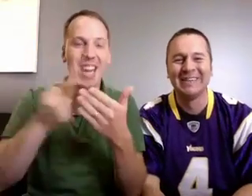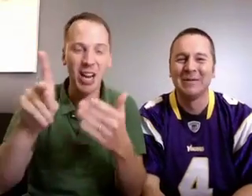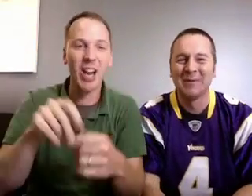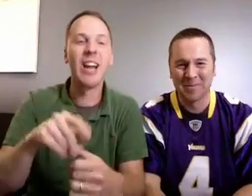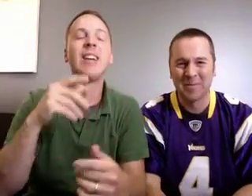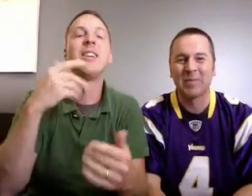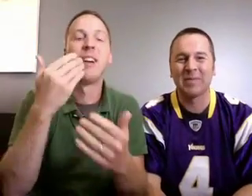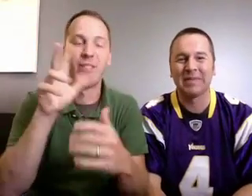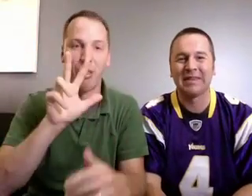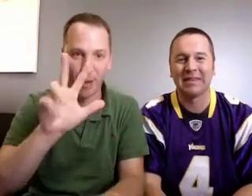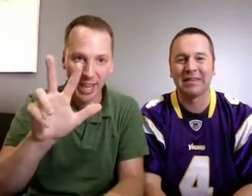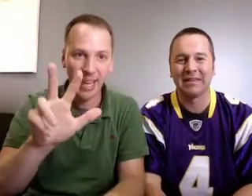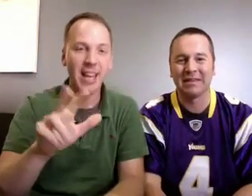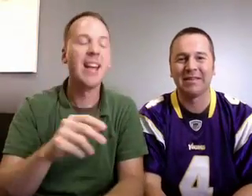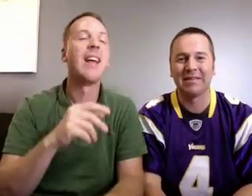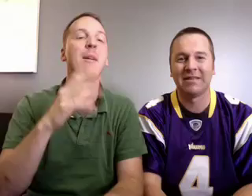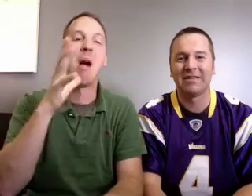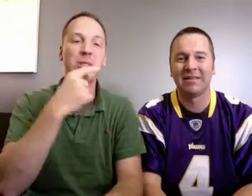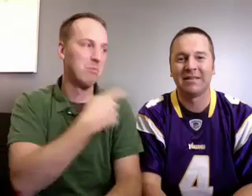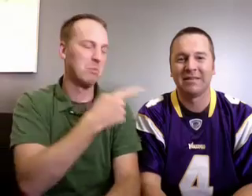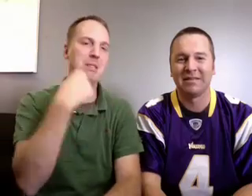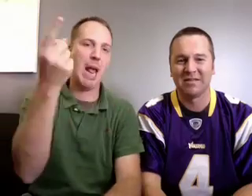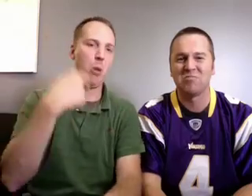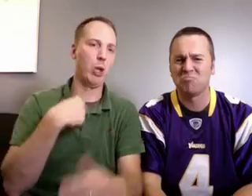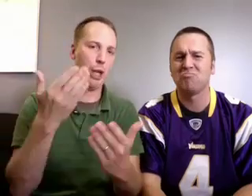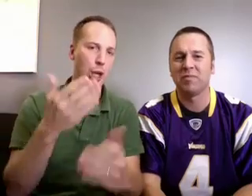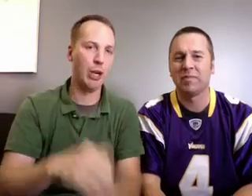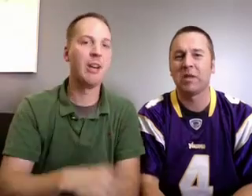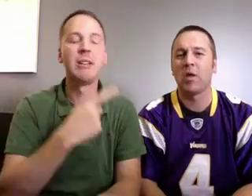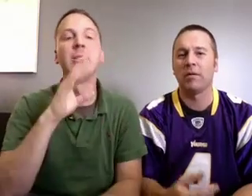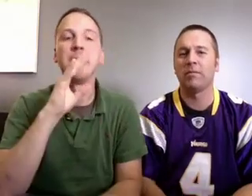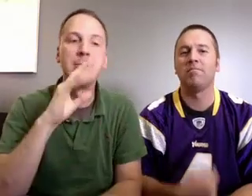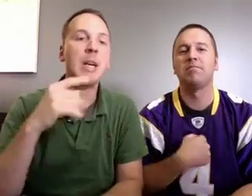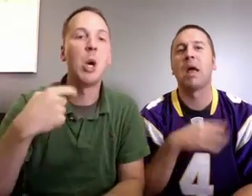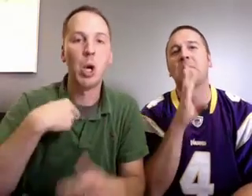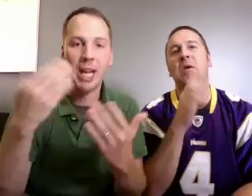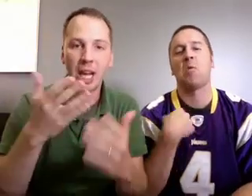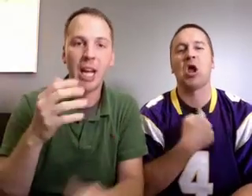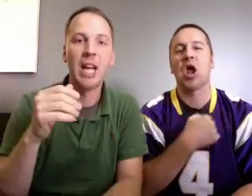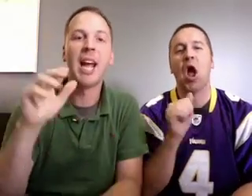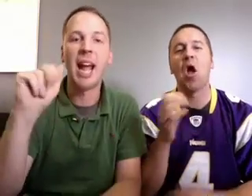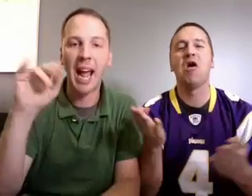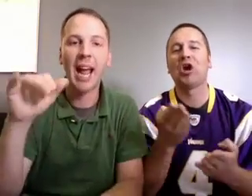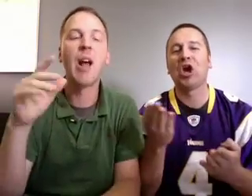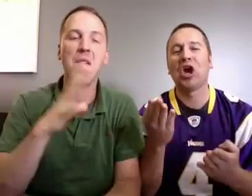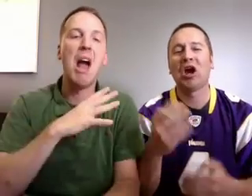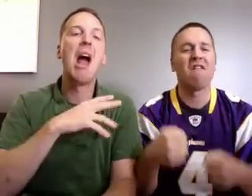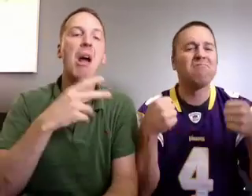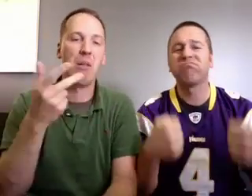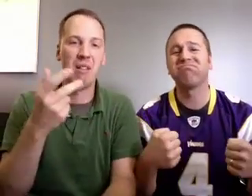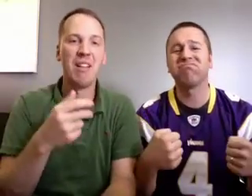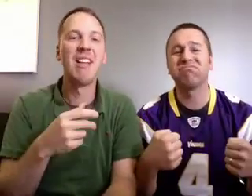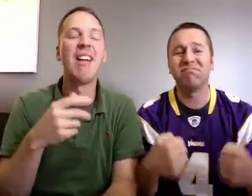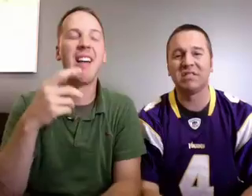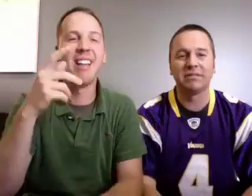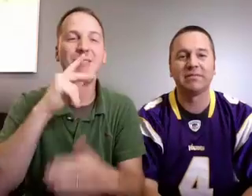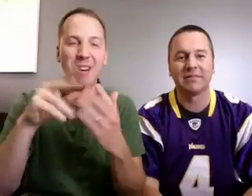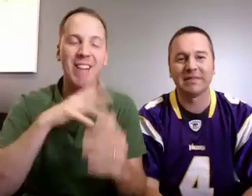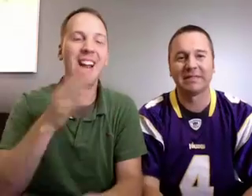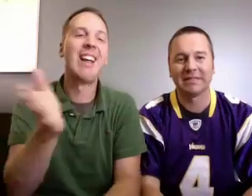door. So we go up to the secretary. The three of us got up to there and said, "Hey, Andy, tell him we're here." So I said, "Hey, we are here. Look at us."